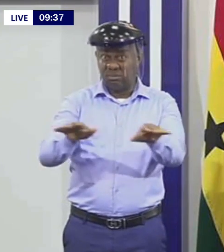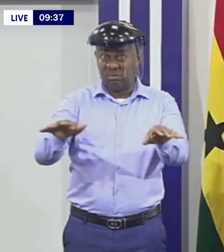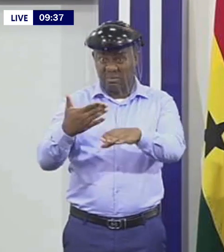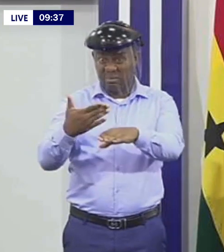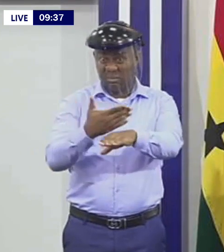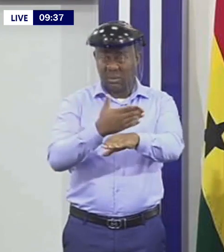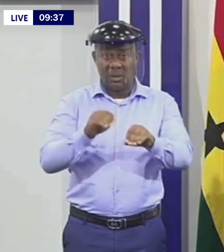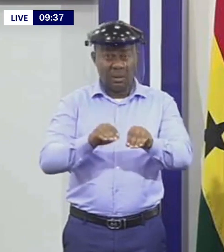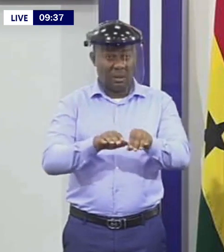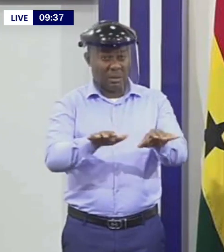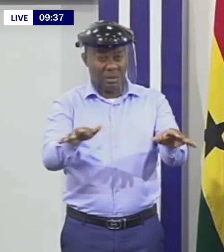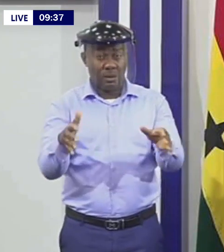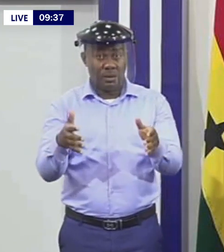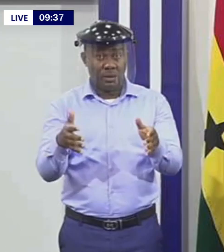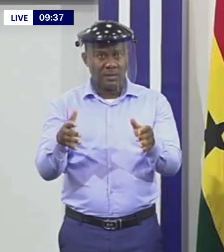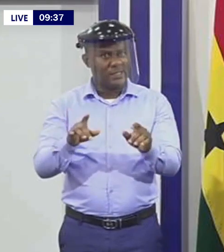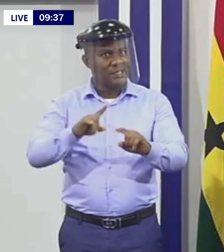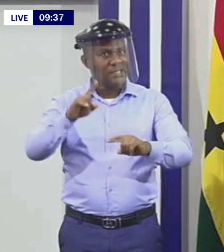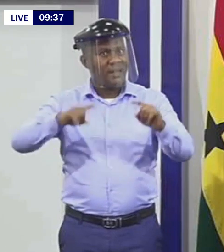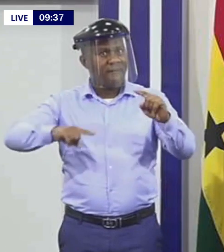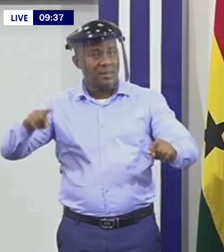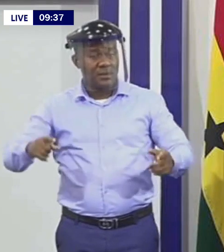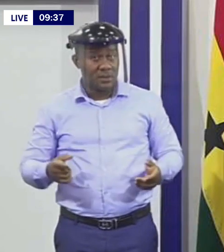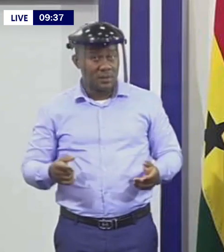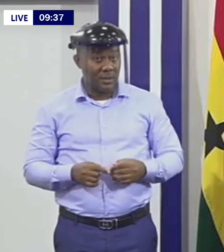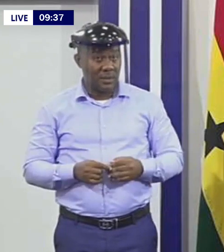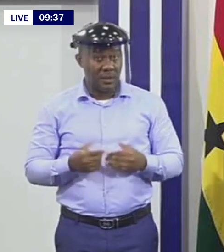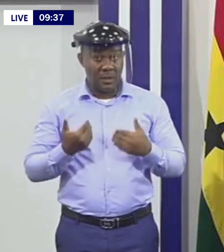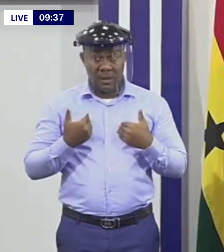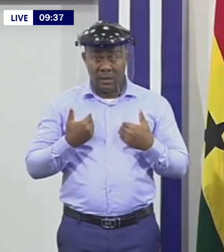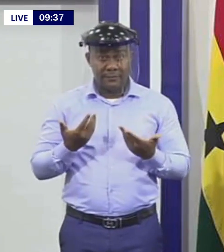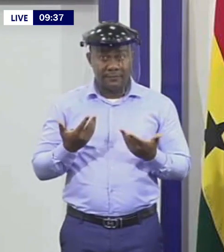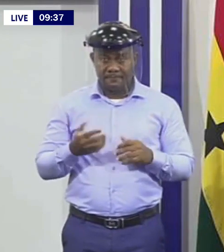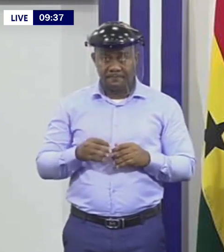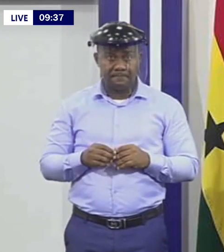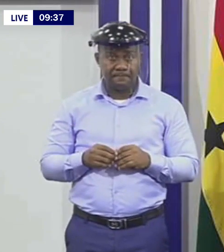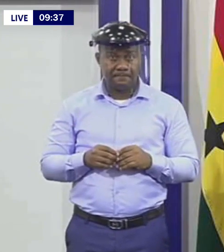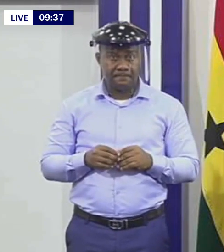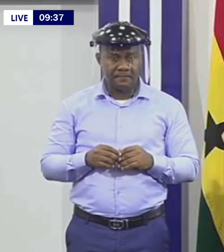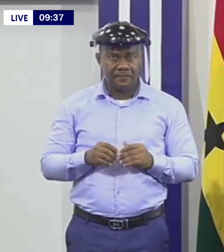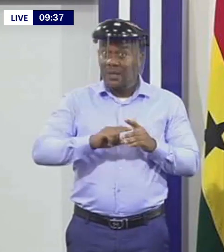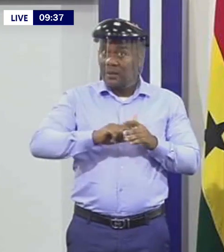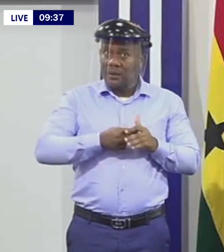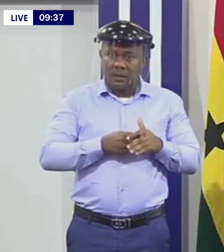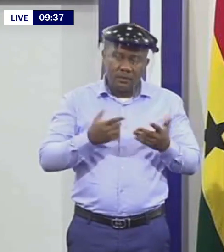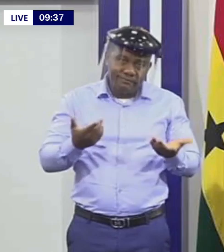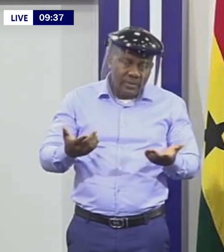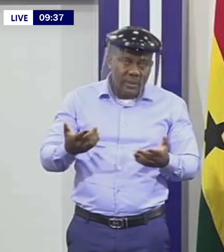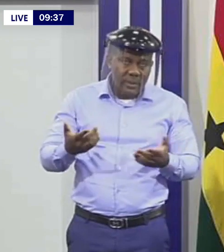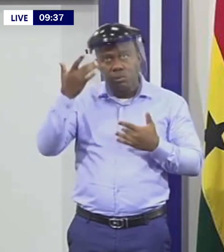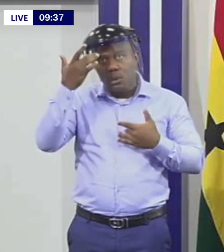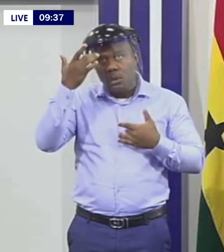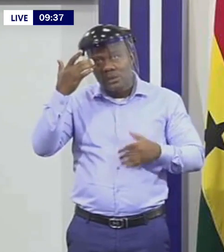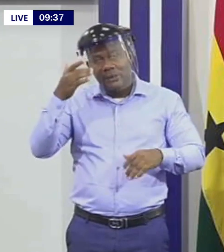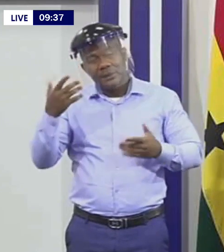to say, it varies. The disease may take a mild mode without any symptoms and